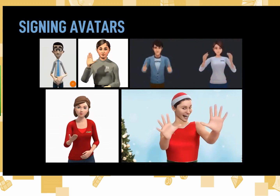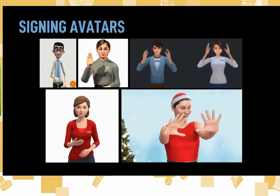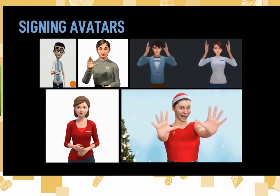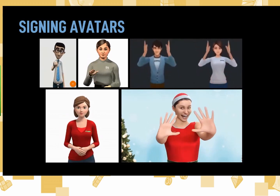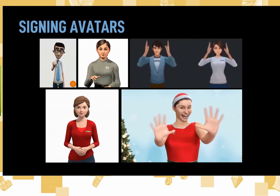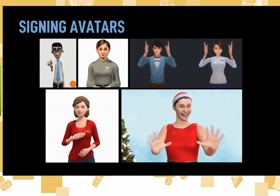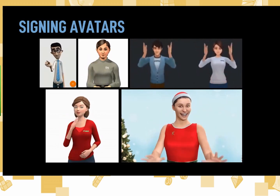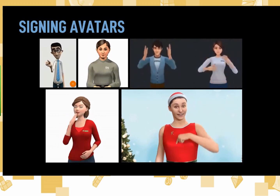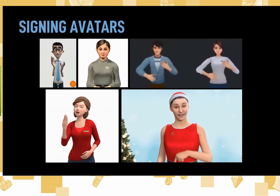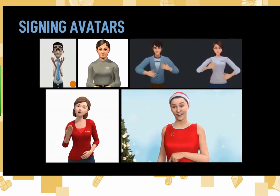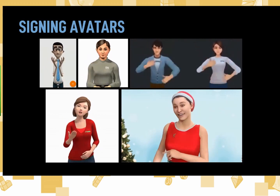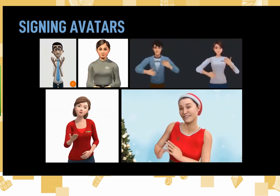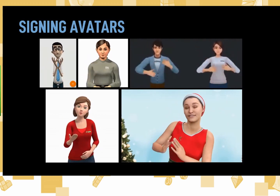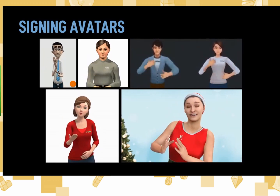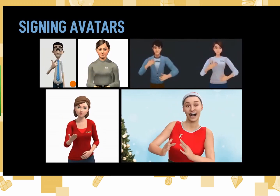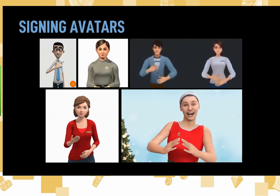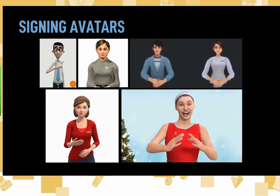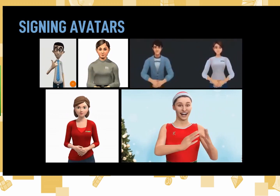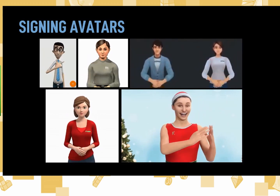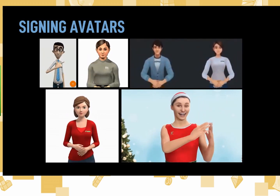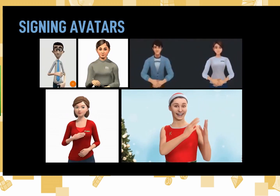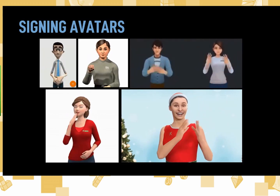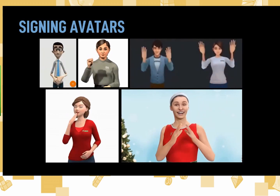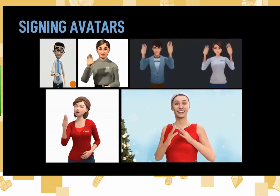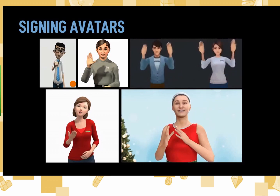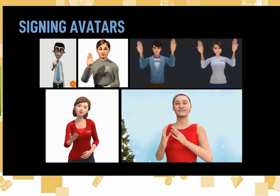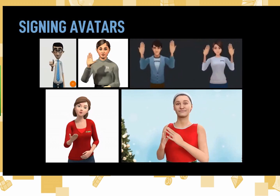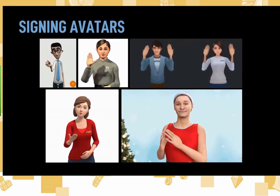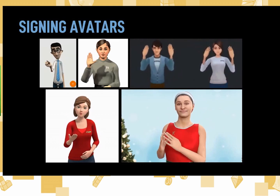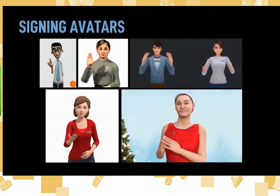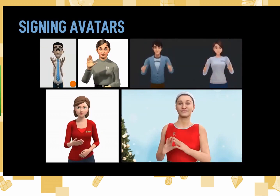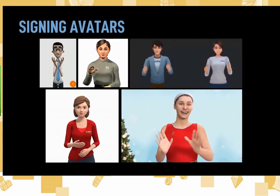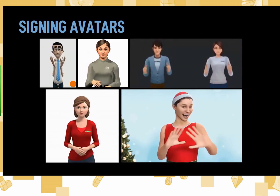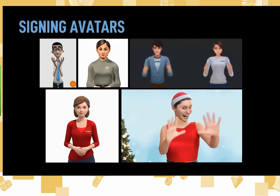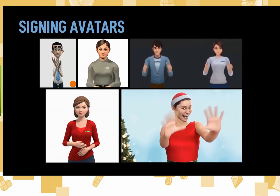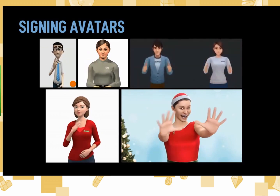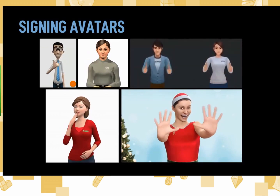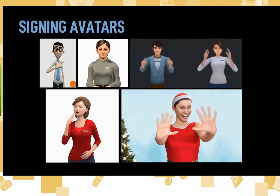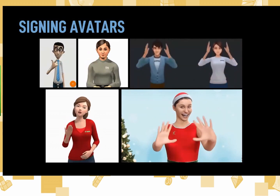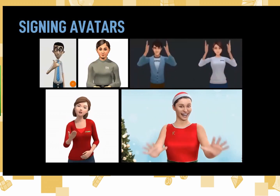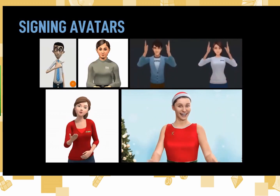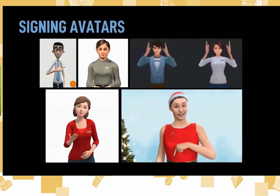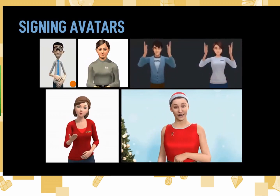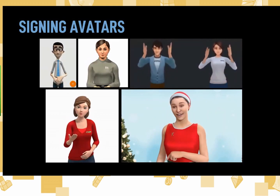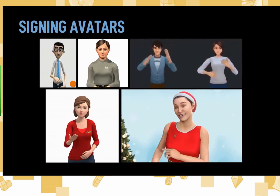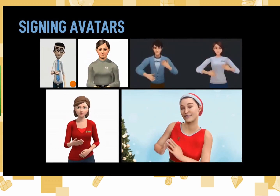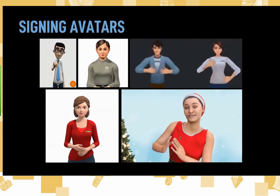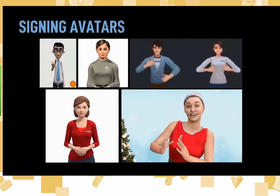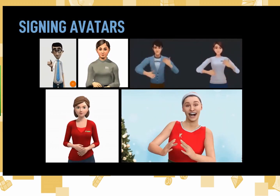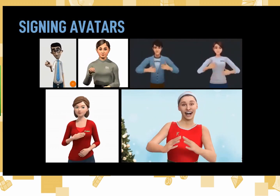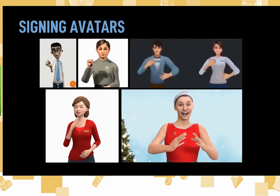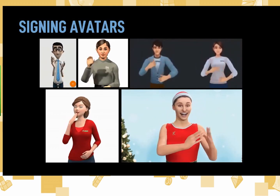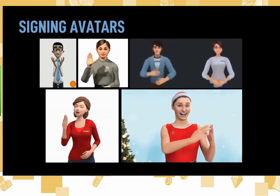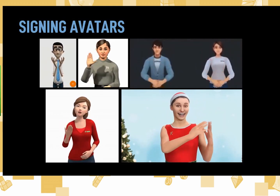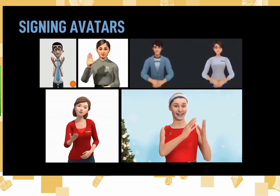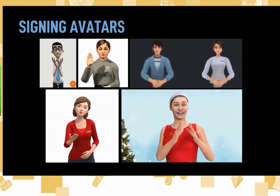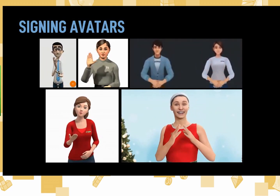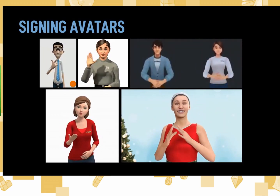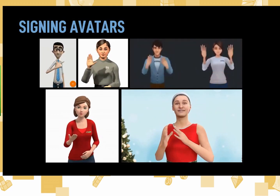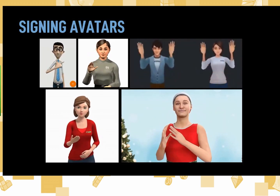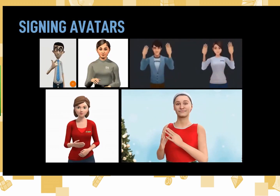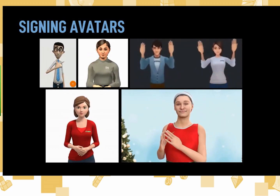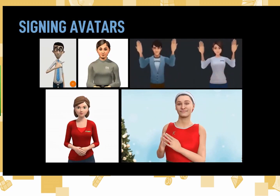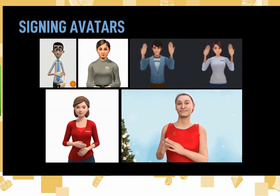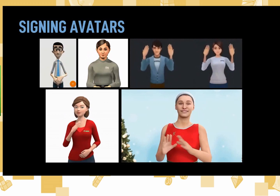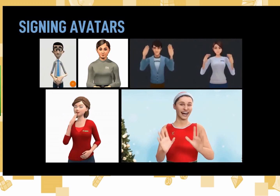bad reputation in the deaf community, and they're often considered a bit of a gimmick. But the avatars are definitely getting better, the